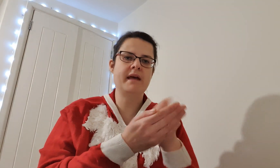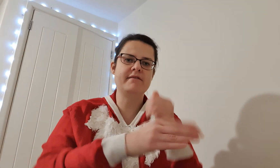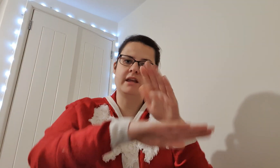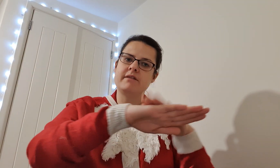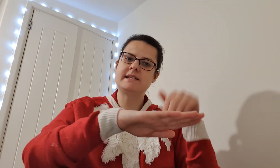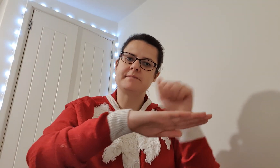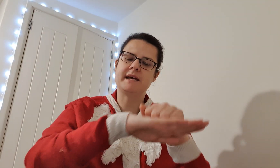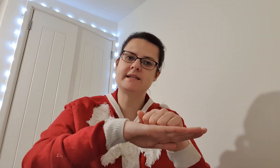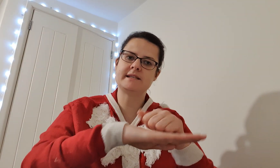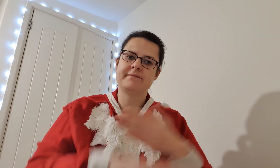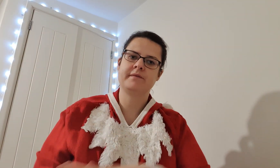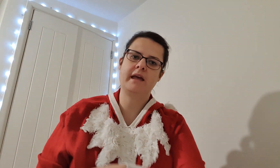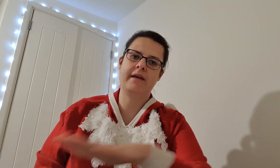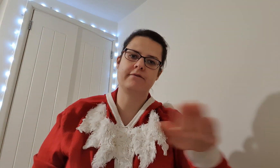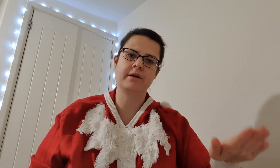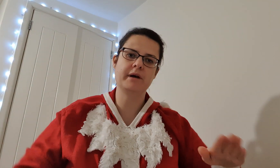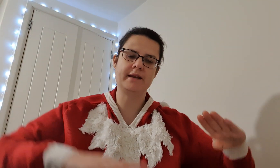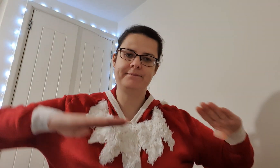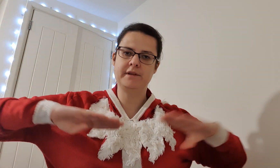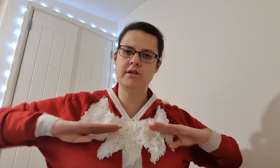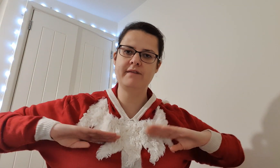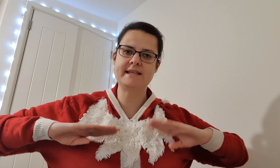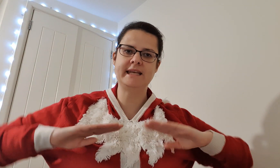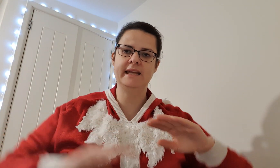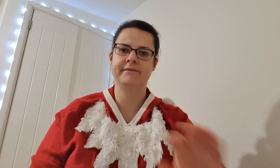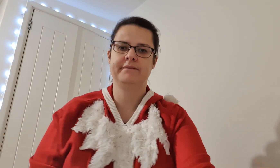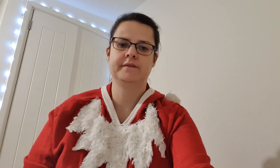Merry Christmas, everyone. Are you ready?